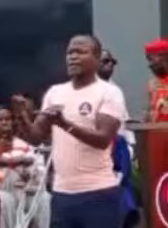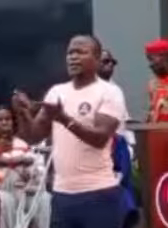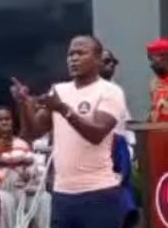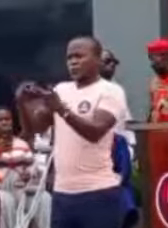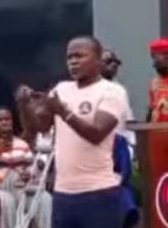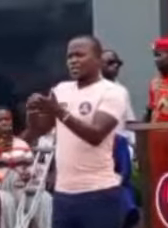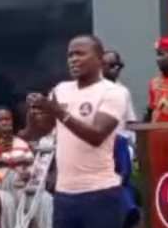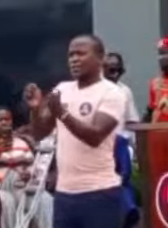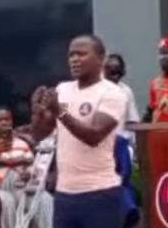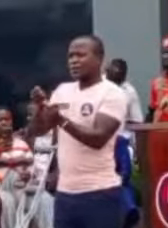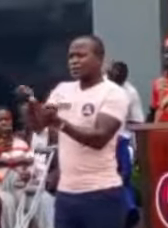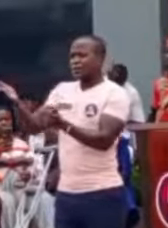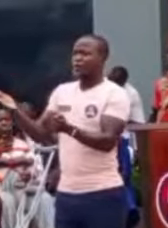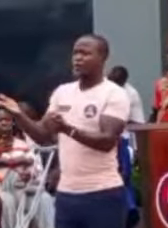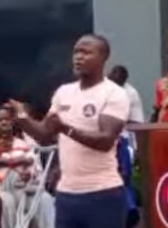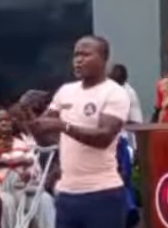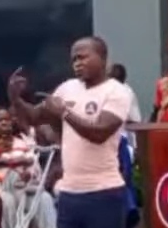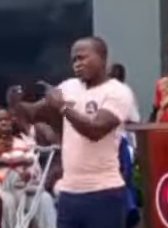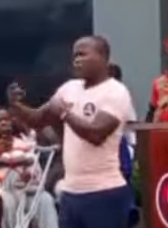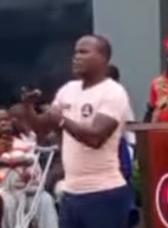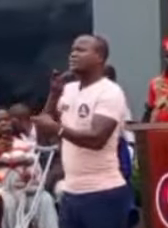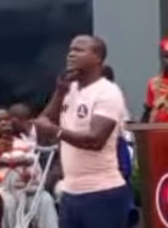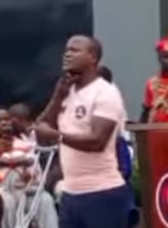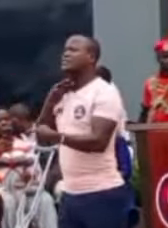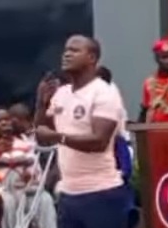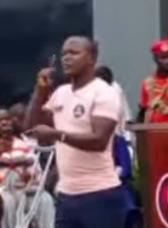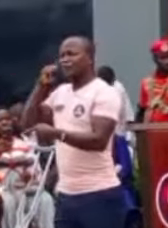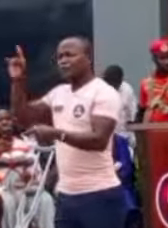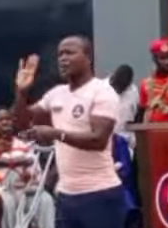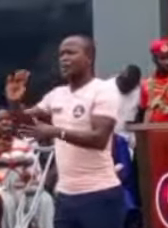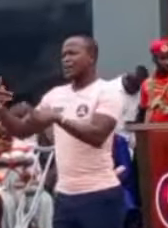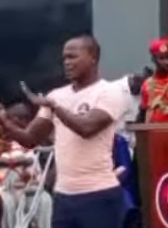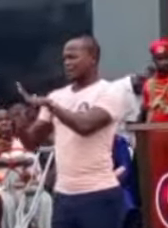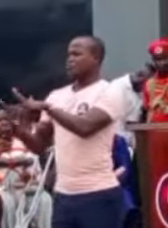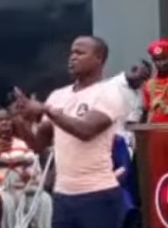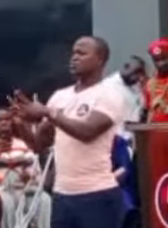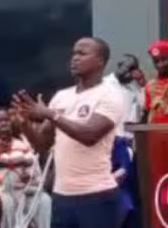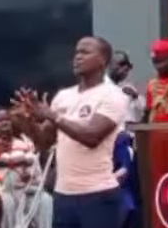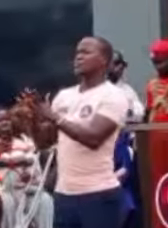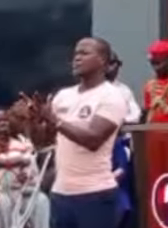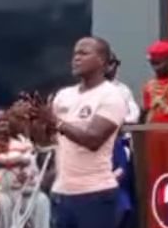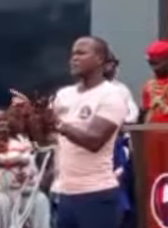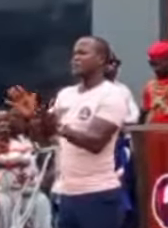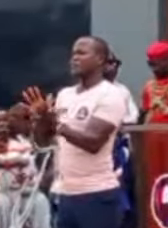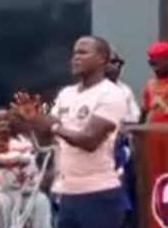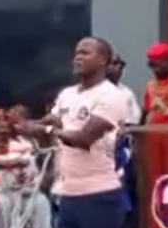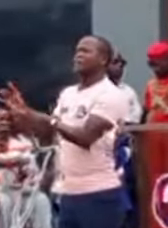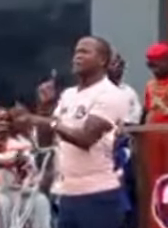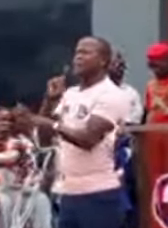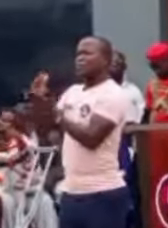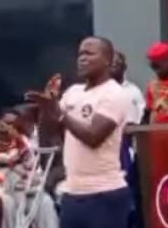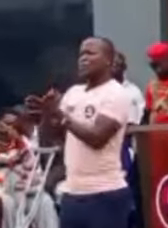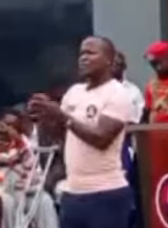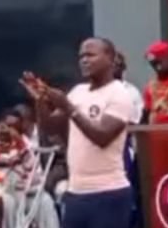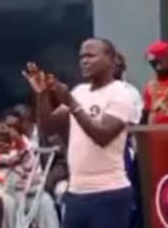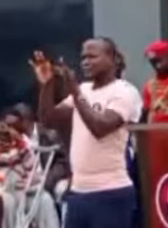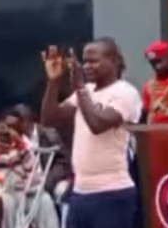We stand with them. We continue to demand for their unconditional release because they are innocent.